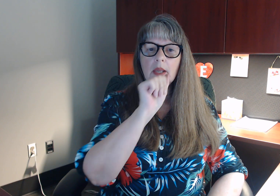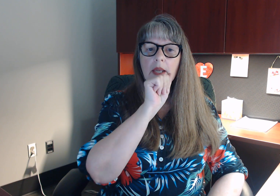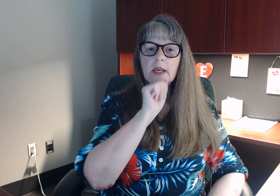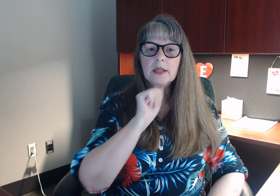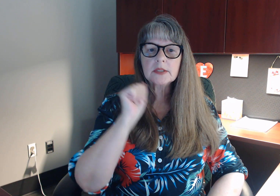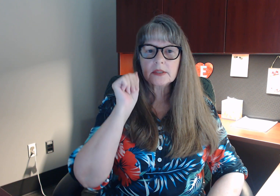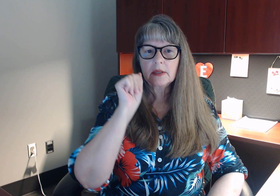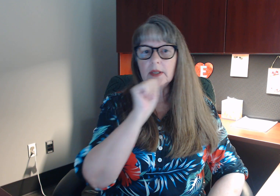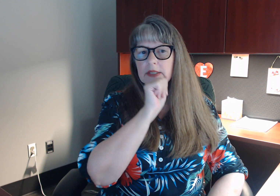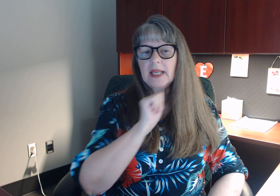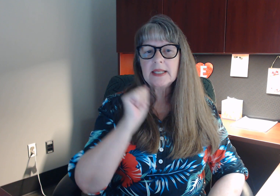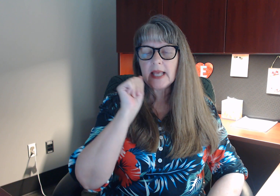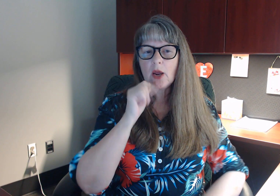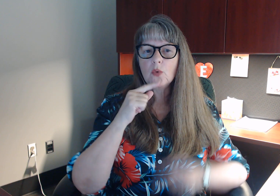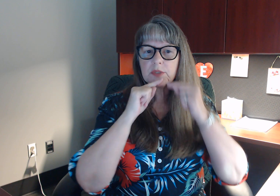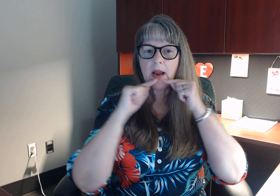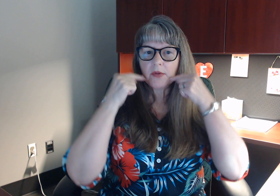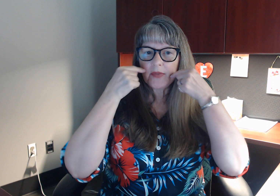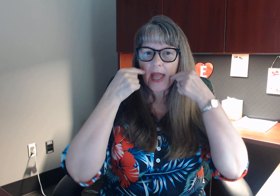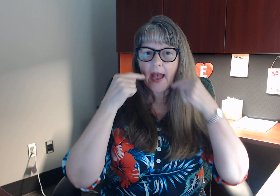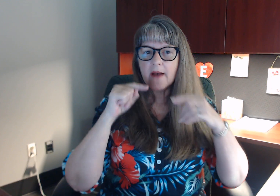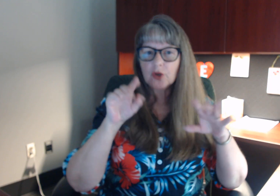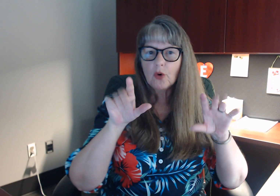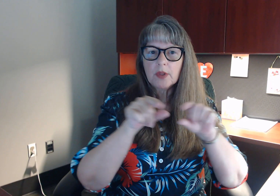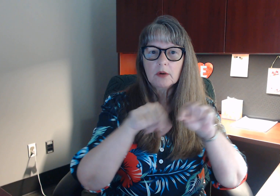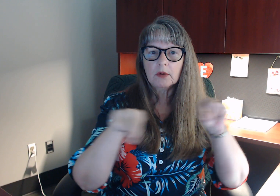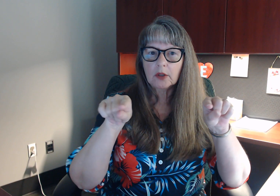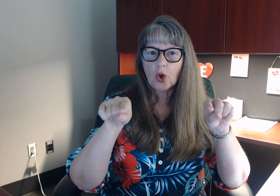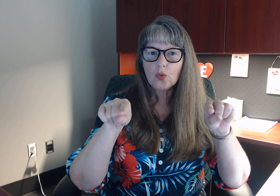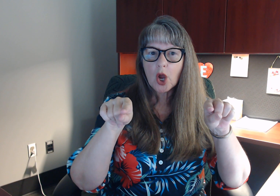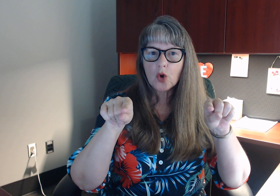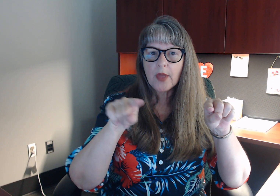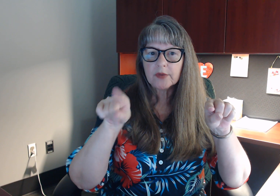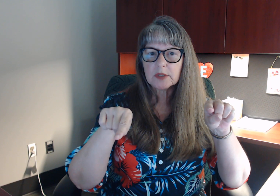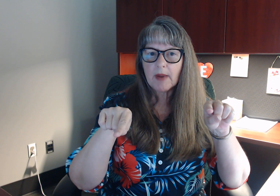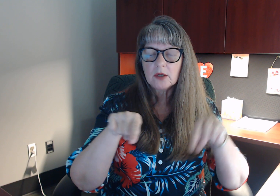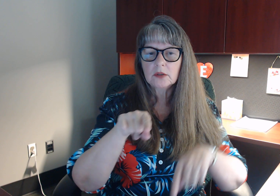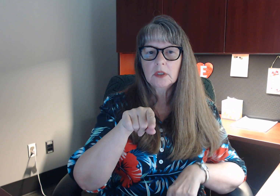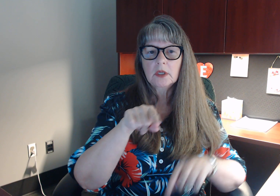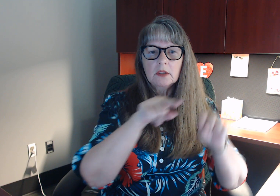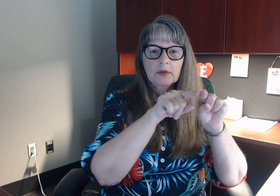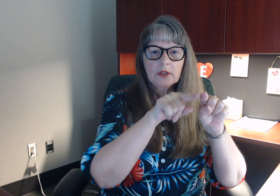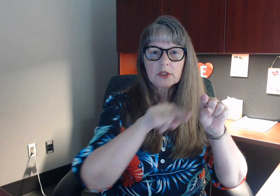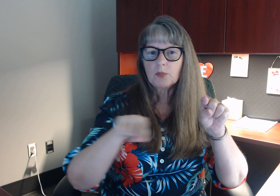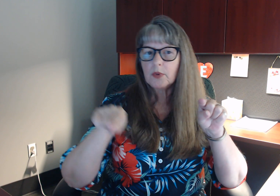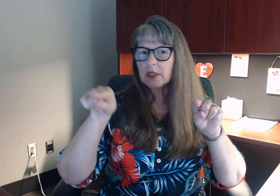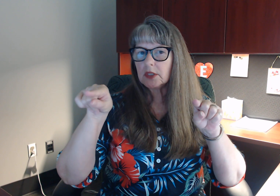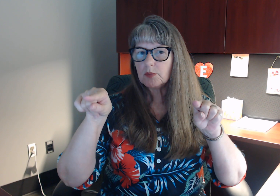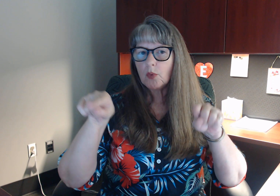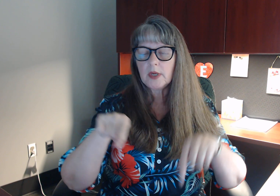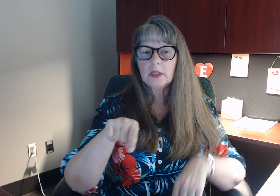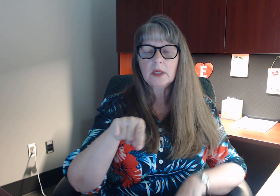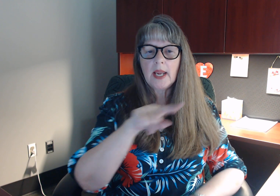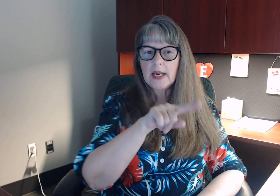And it's that whole smile that they have, on their logo. They have a smile, this point to this point, A to